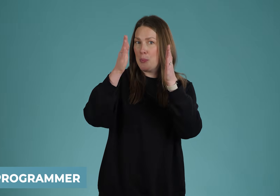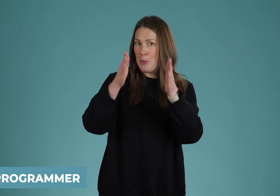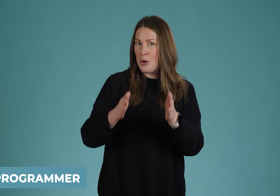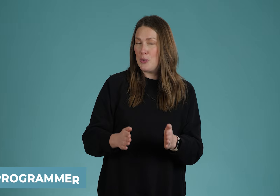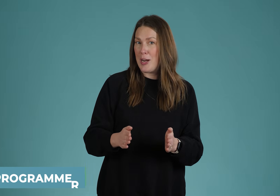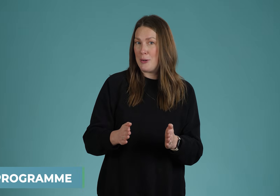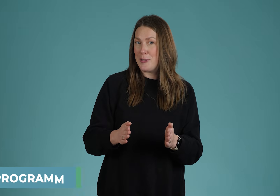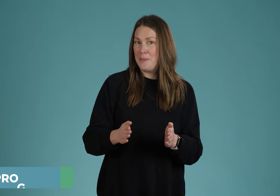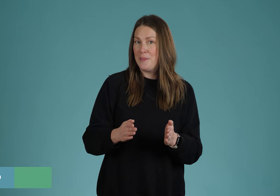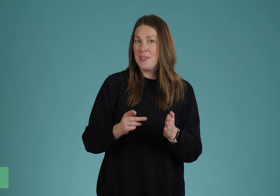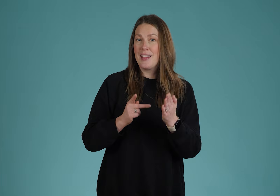Programmer.